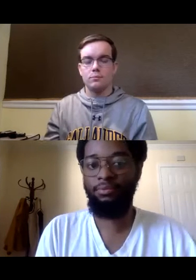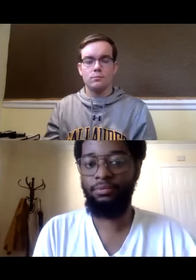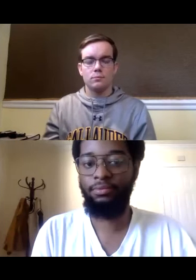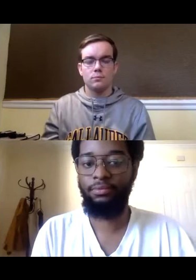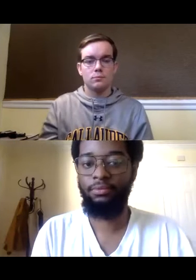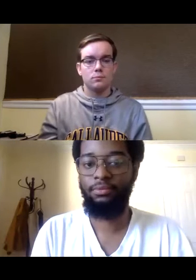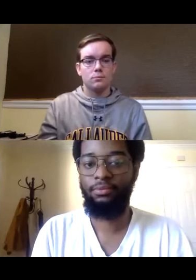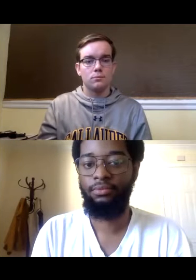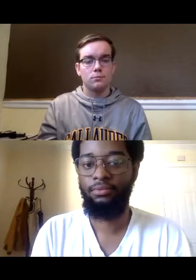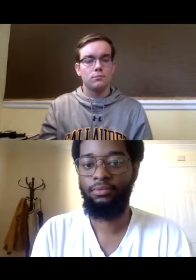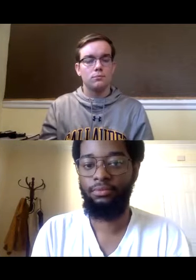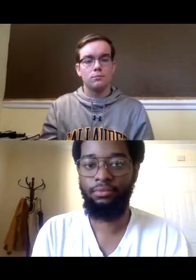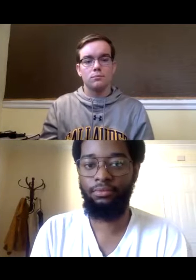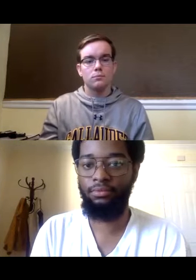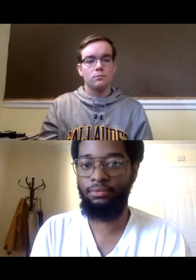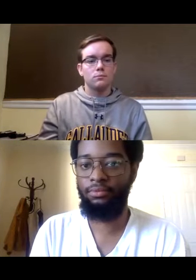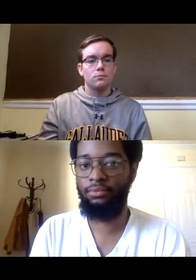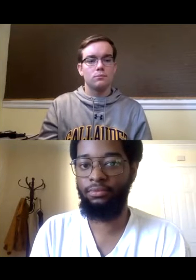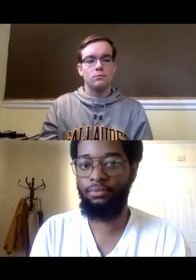It's a lab assistant.